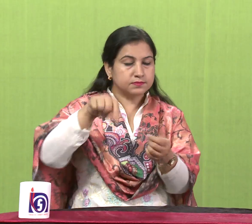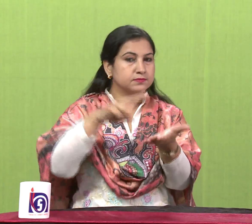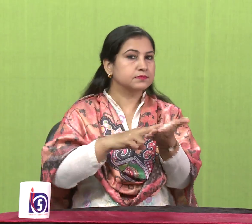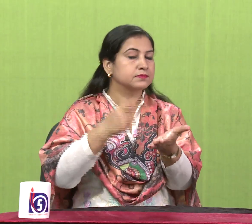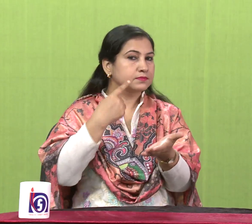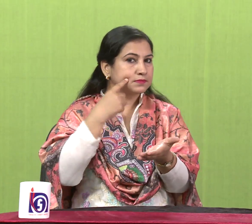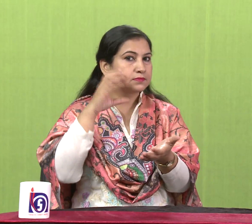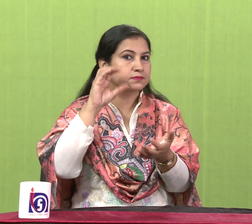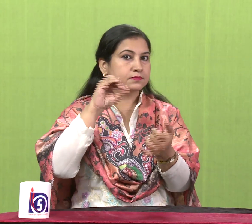signlanguage@nios.ac.in.